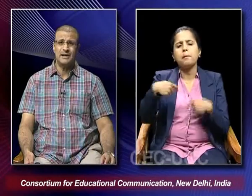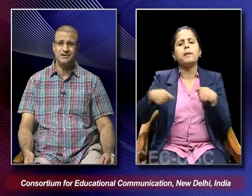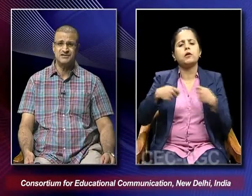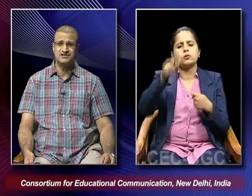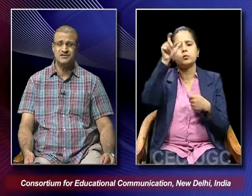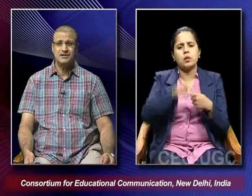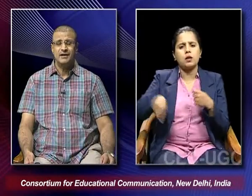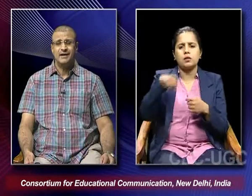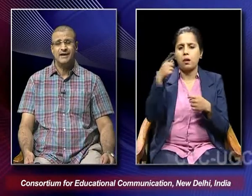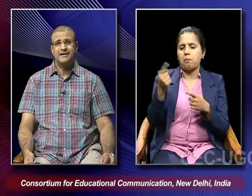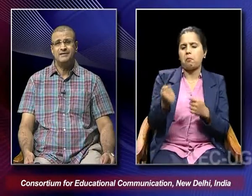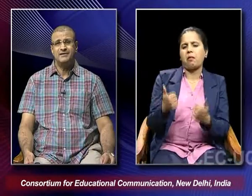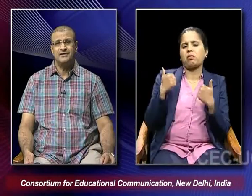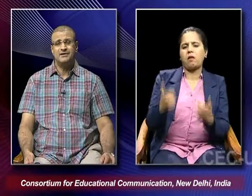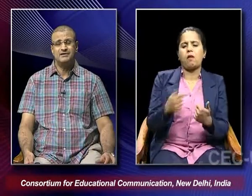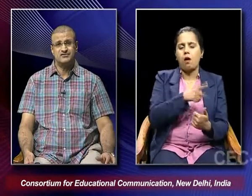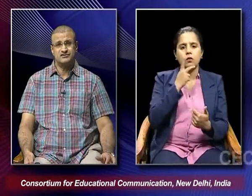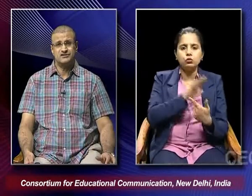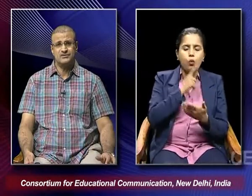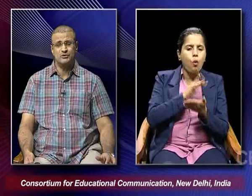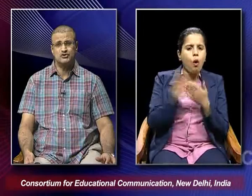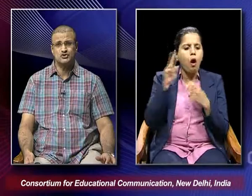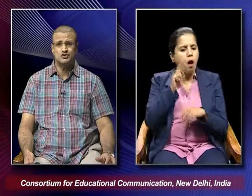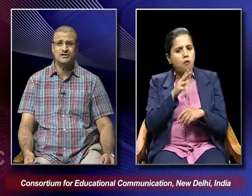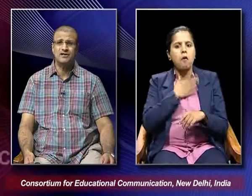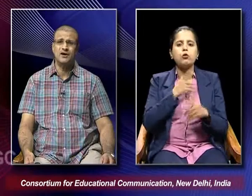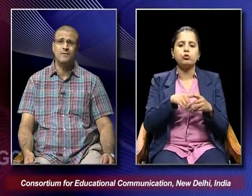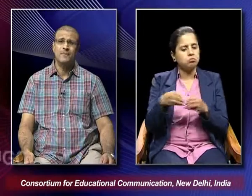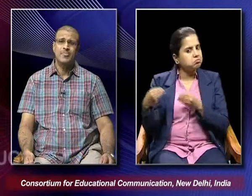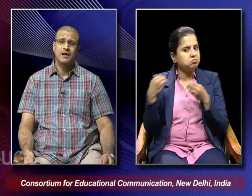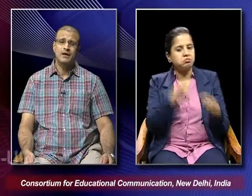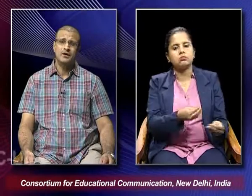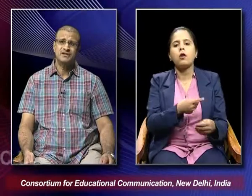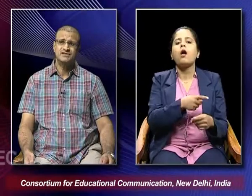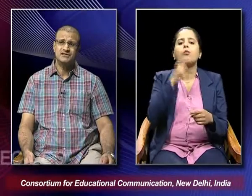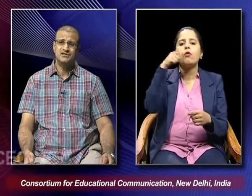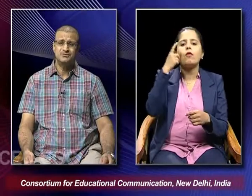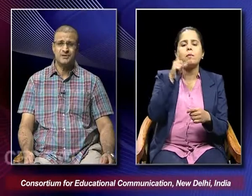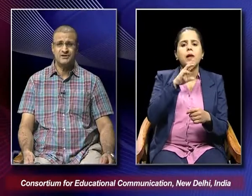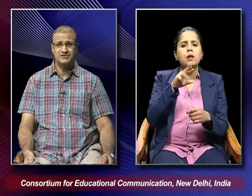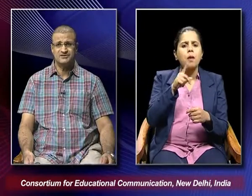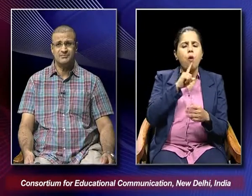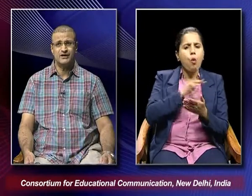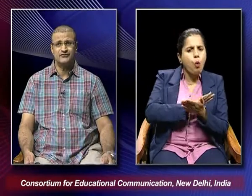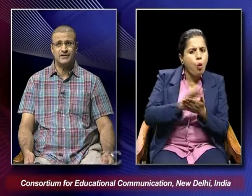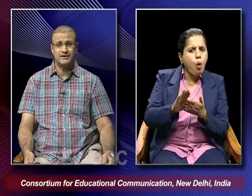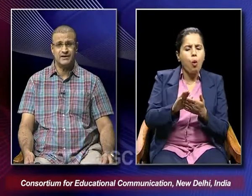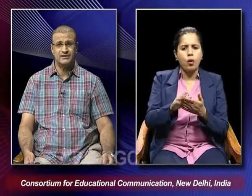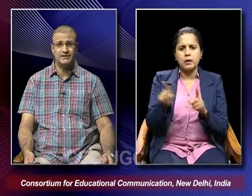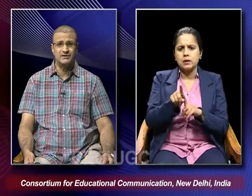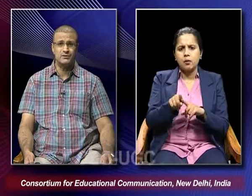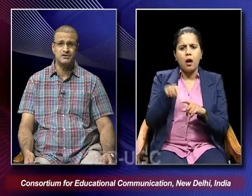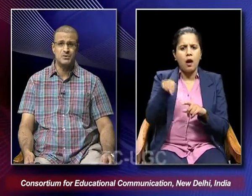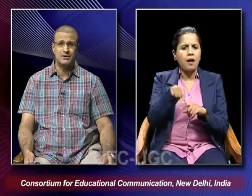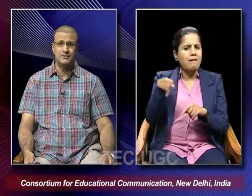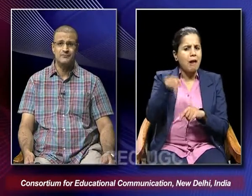a capitalist. And this film also shows that how honesty is becoming some kind of a rare thing